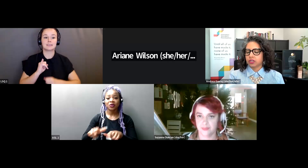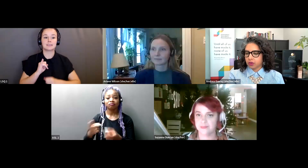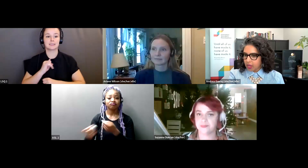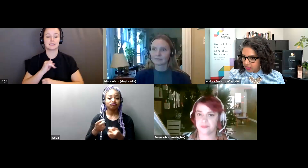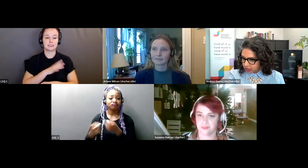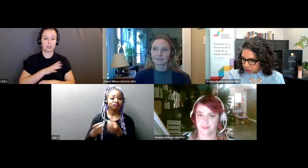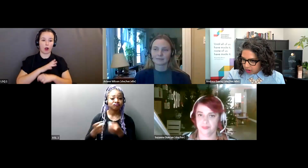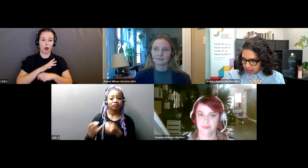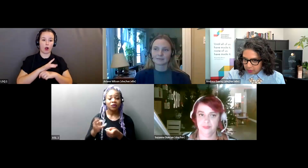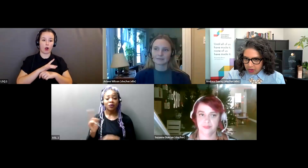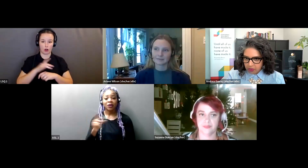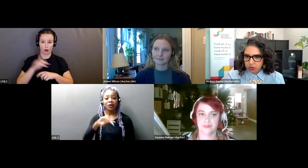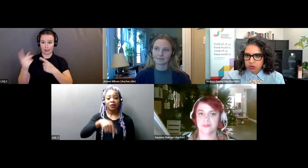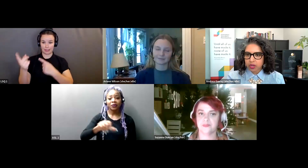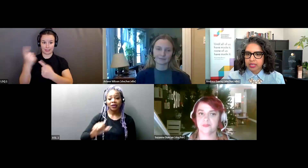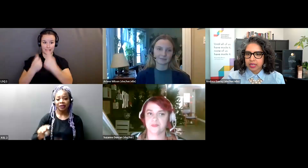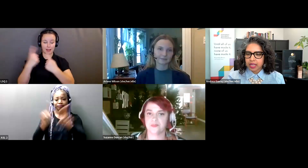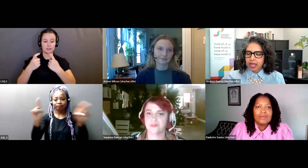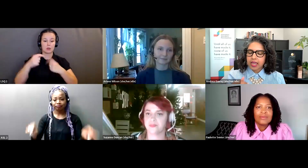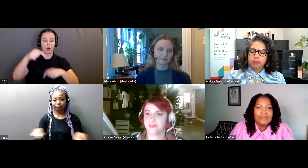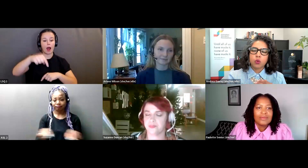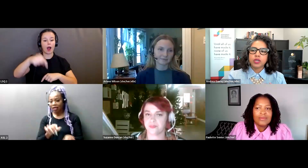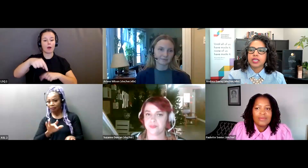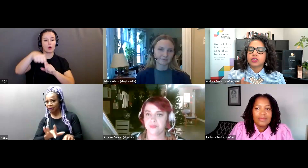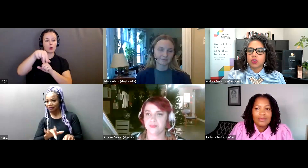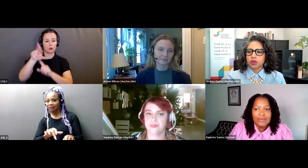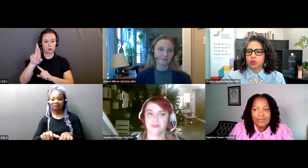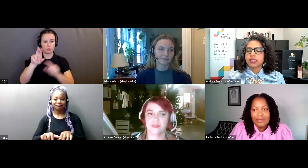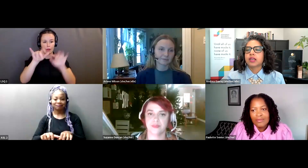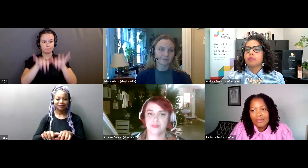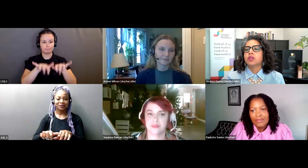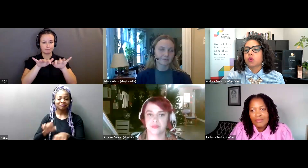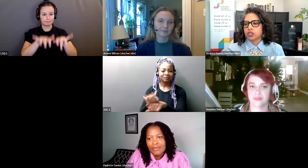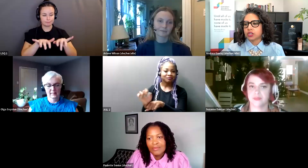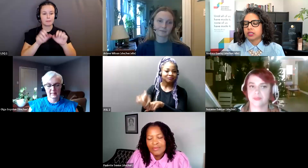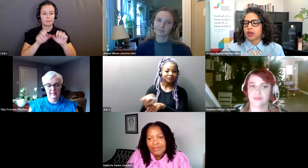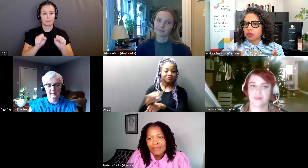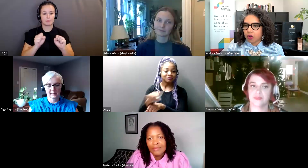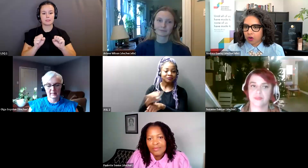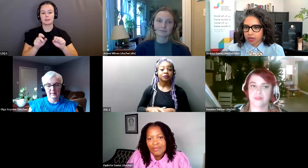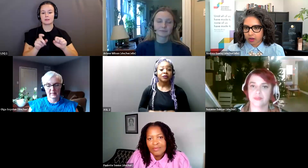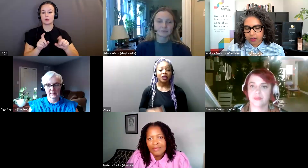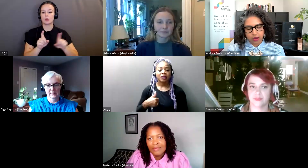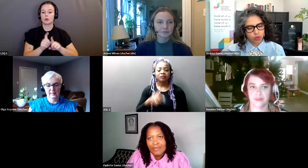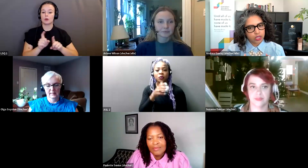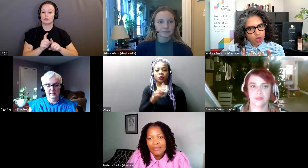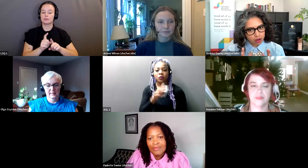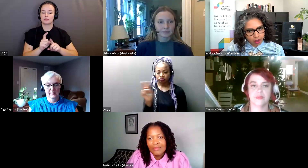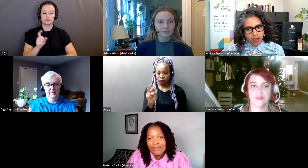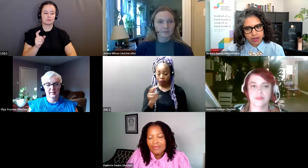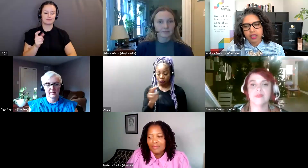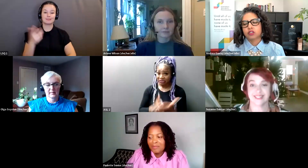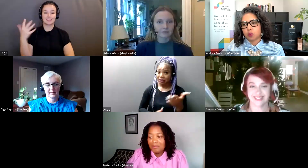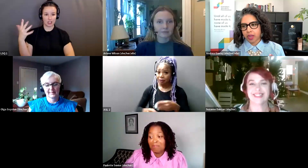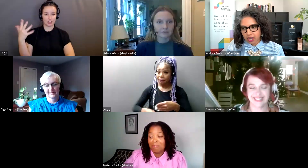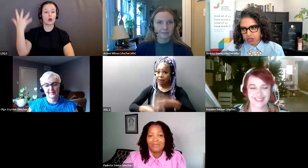haven't done so. That's right at the bottom of your screen. And I'm going to get started with some of the questions that we've already gotten, and we got a